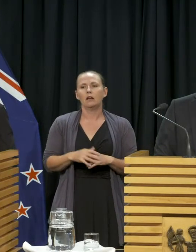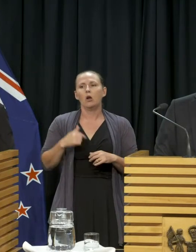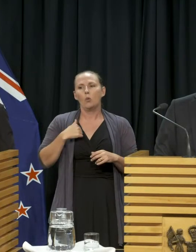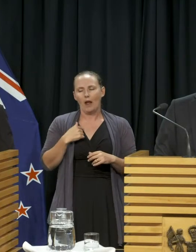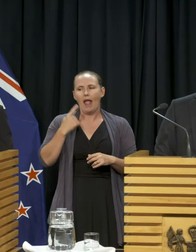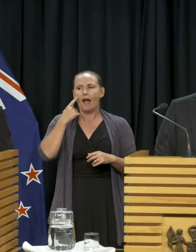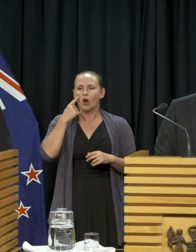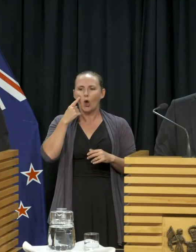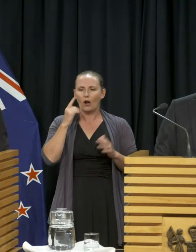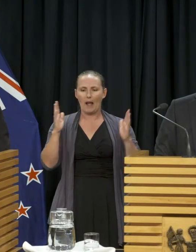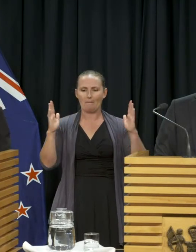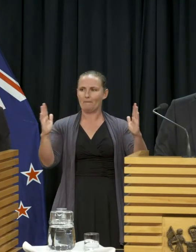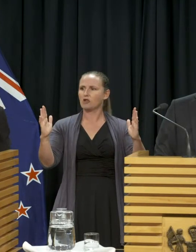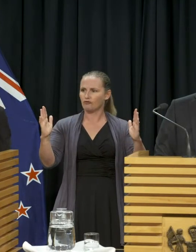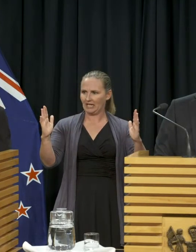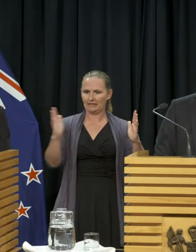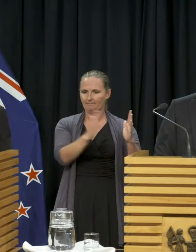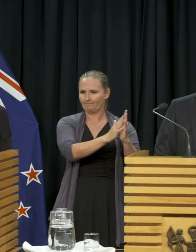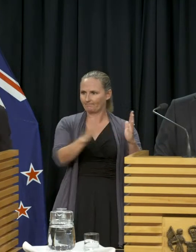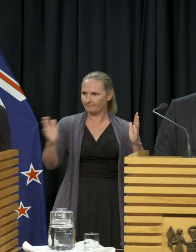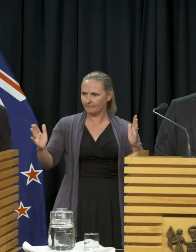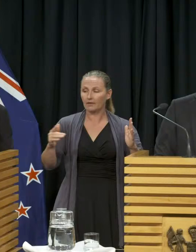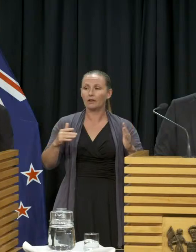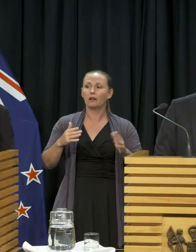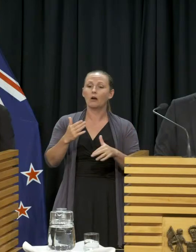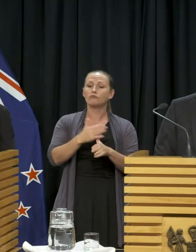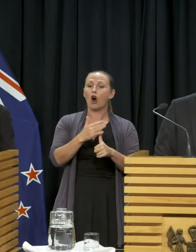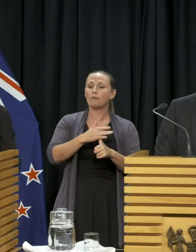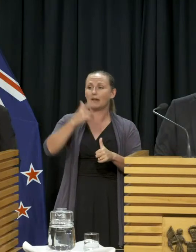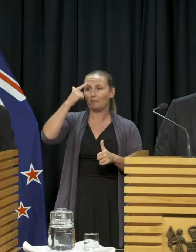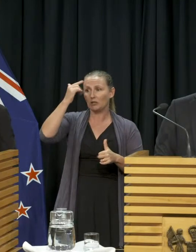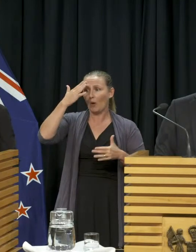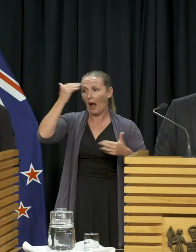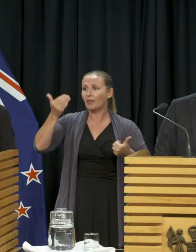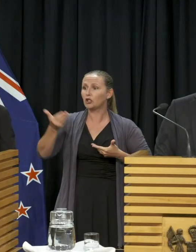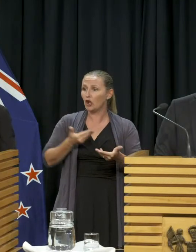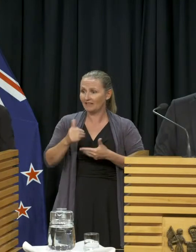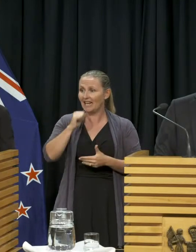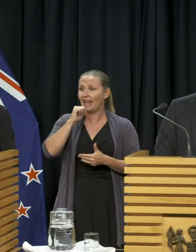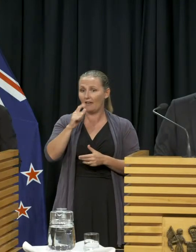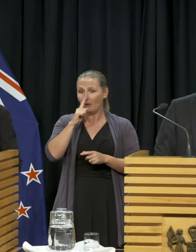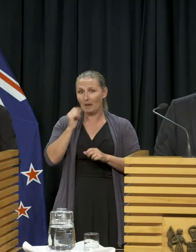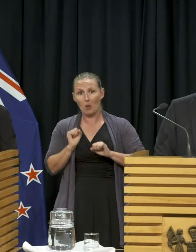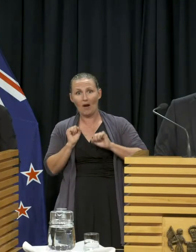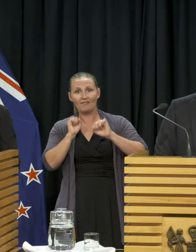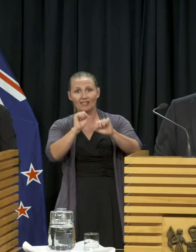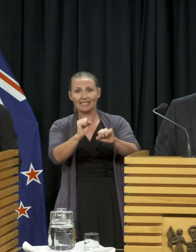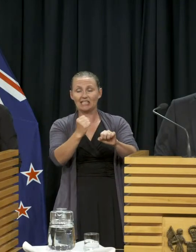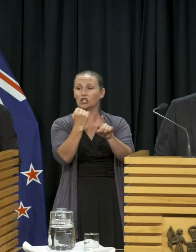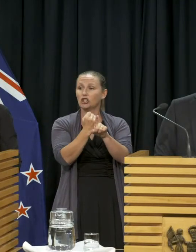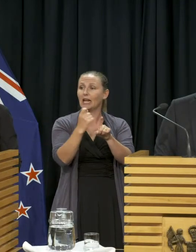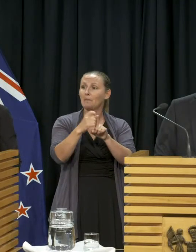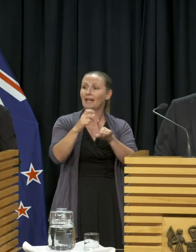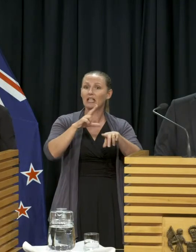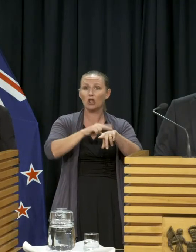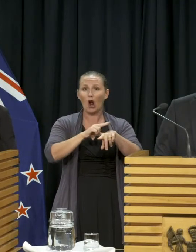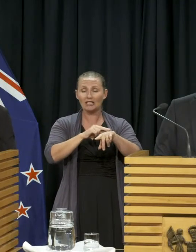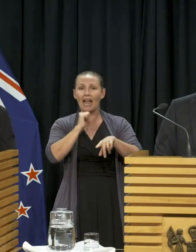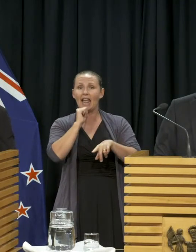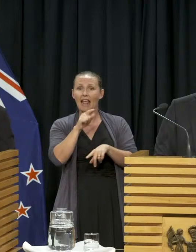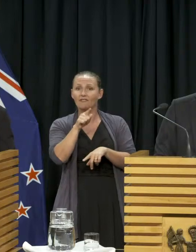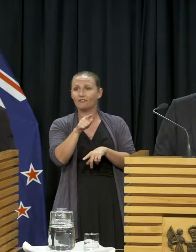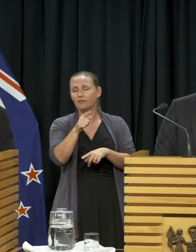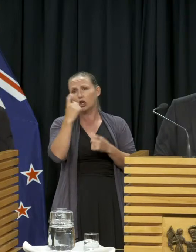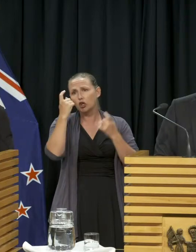service, which is essentially allowing people that when they go and visit their GPs, that if their GP has concern that they